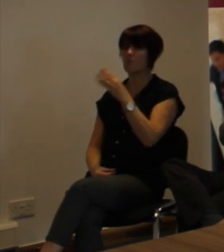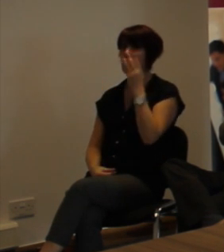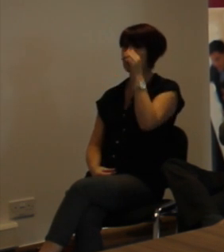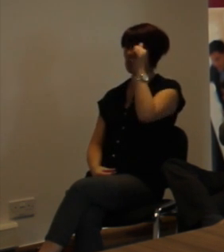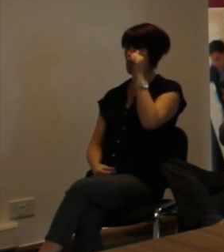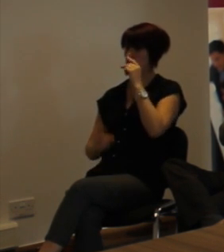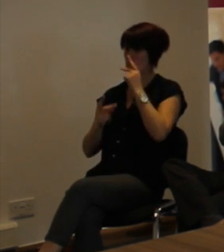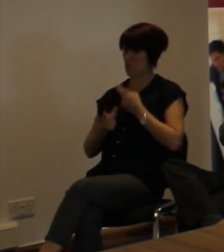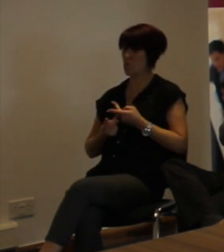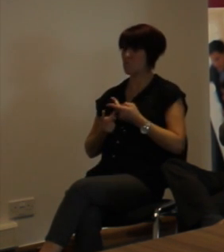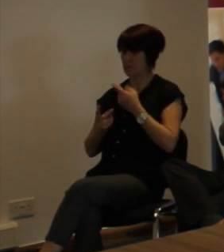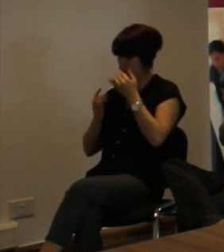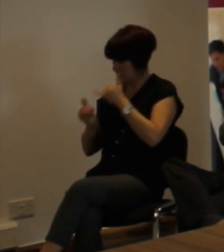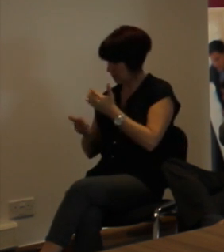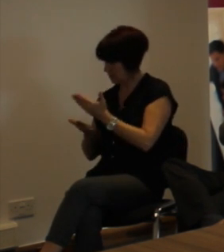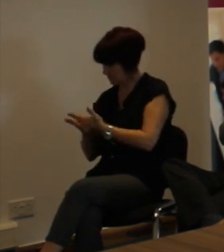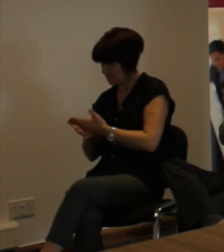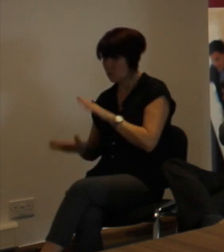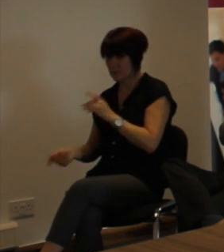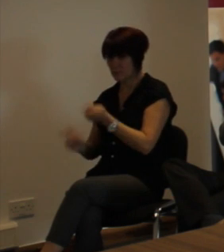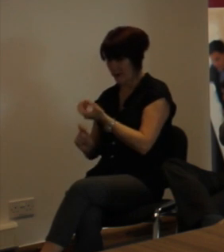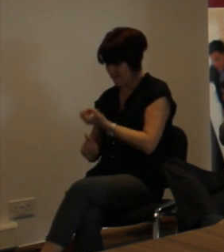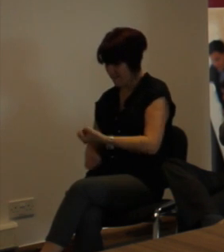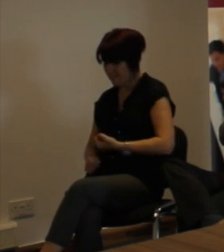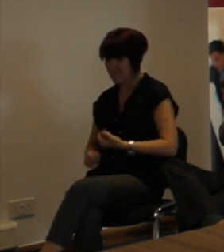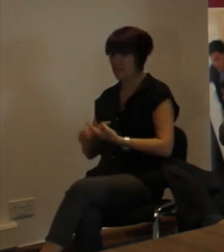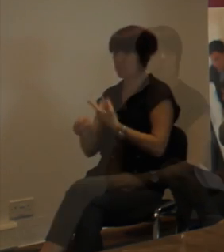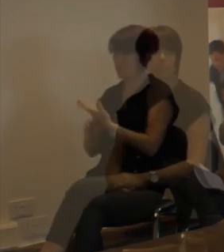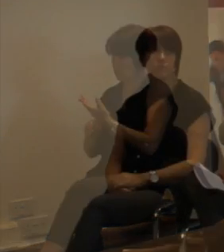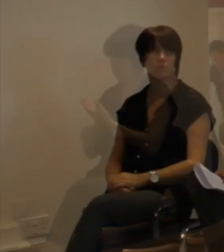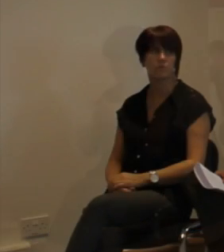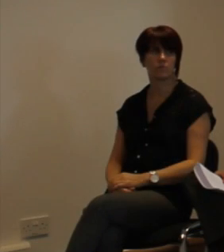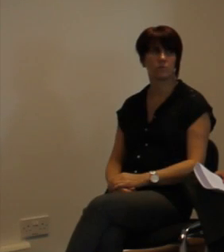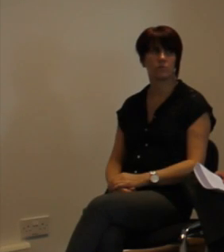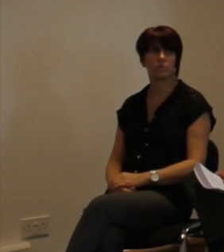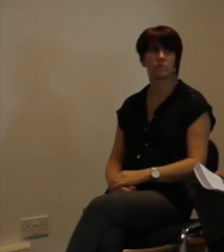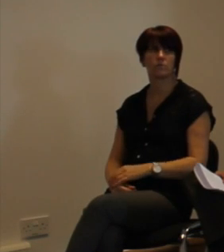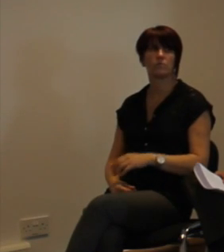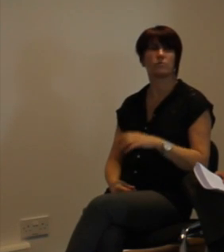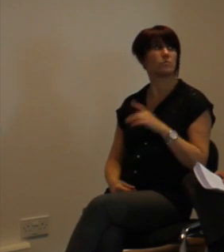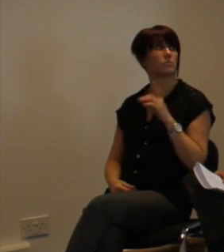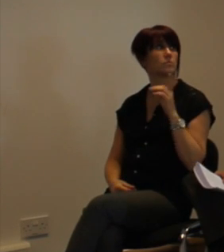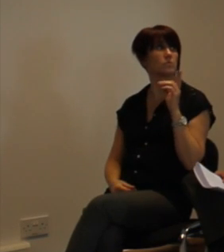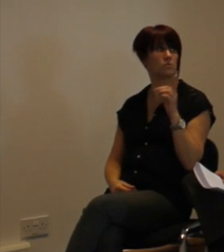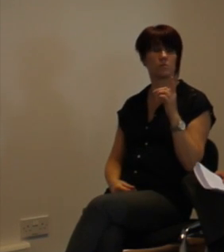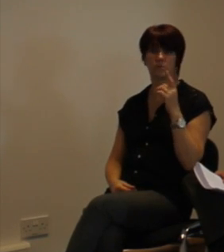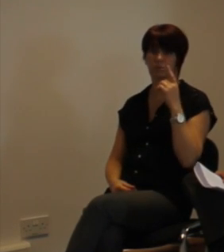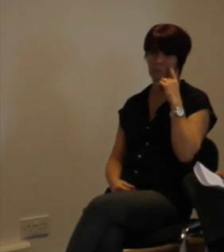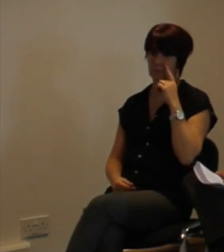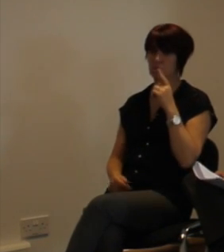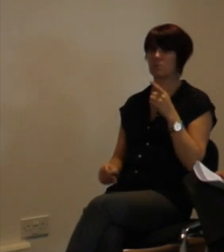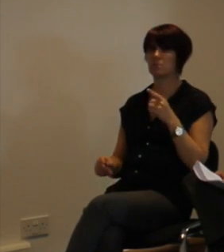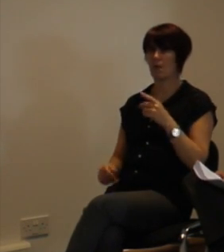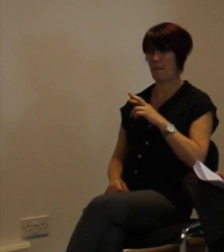reasonable adjustments are in place, your paperwork's in place and everything's in order. Okay, so we'll make a start. The